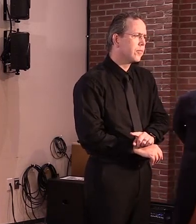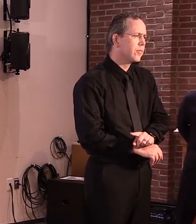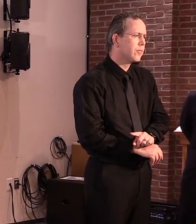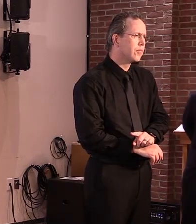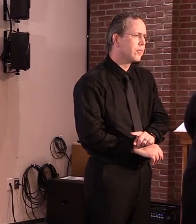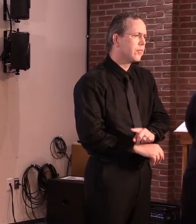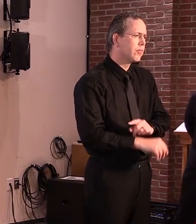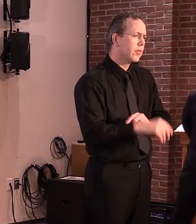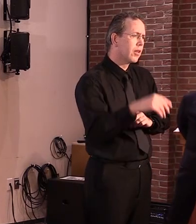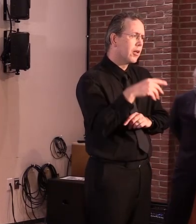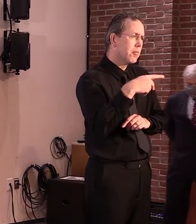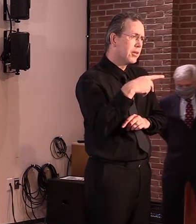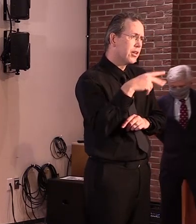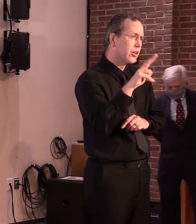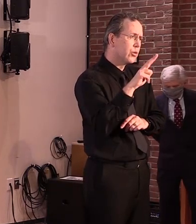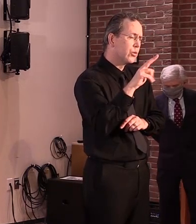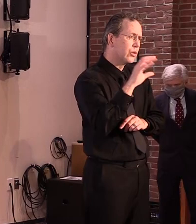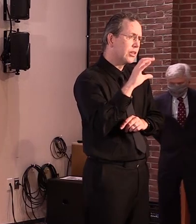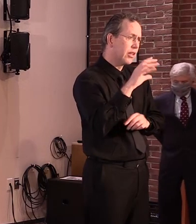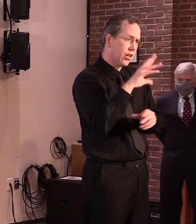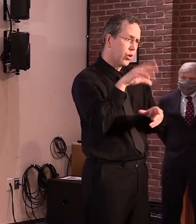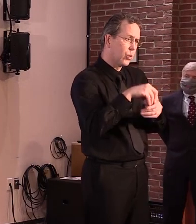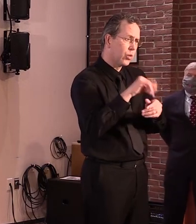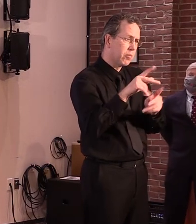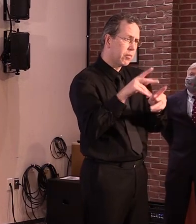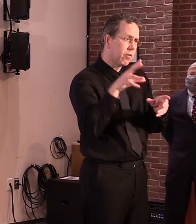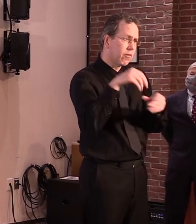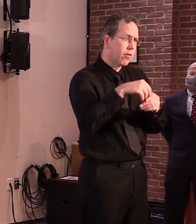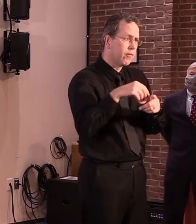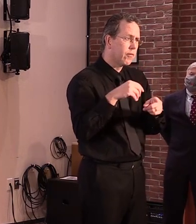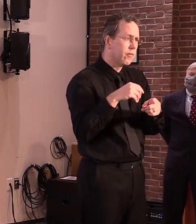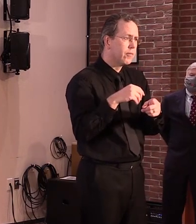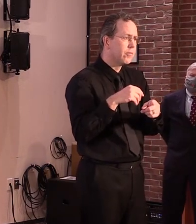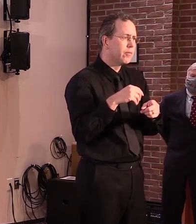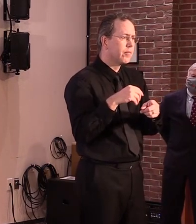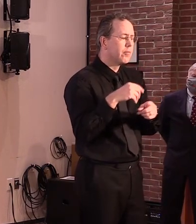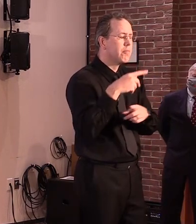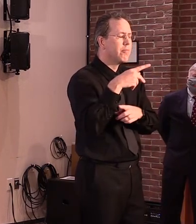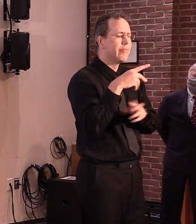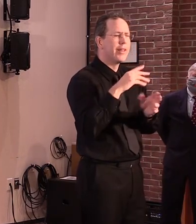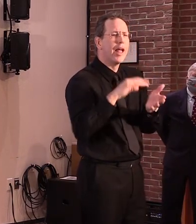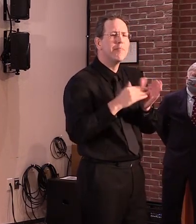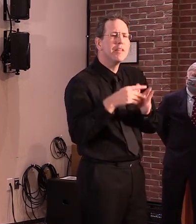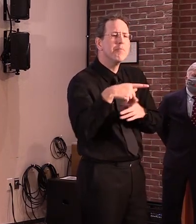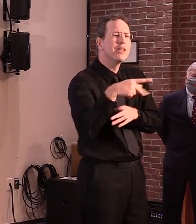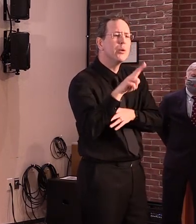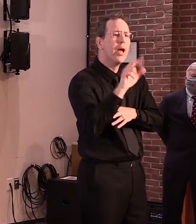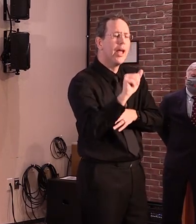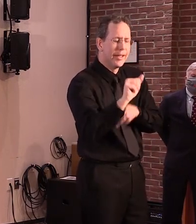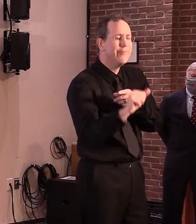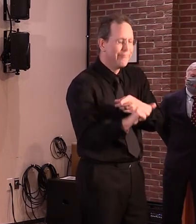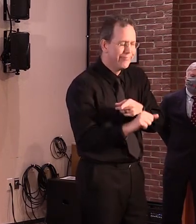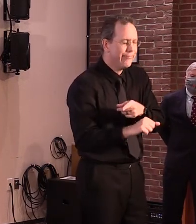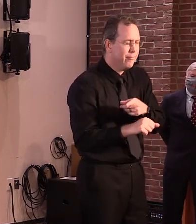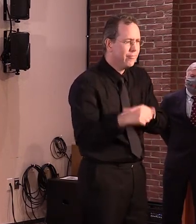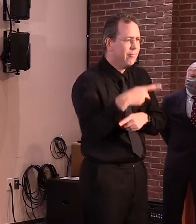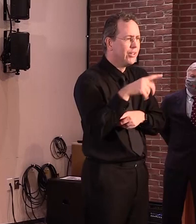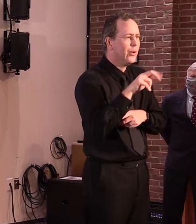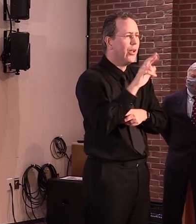That is correct. At this time, it does not include the PUA people, so the Pandemic Unemployment Assistance. I'm sorry, PUA,